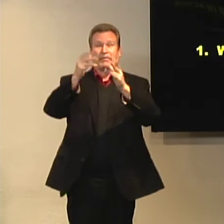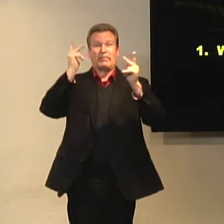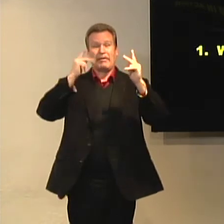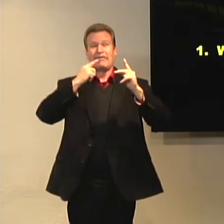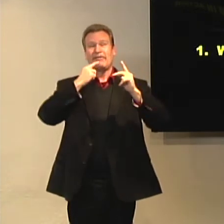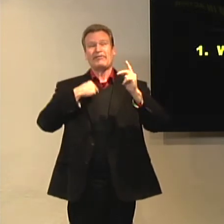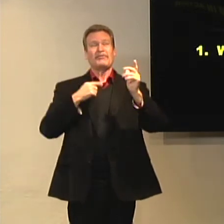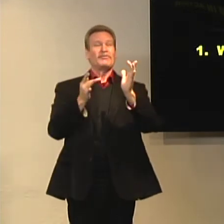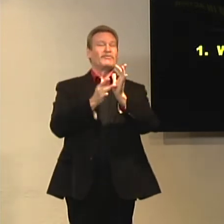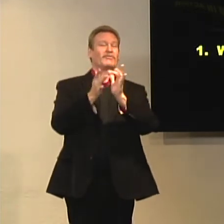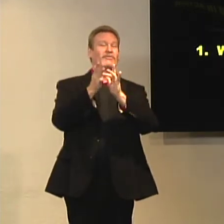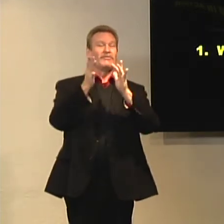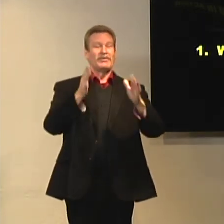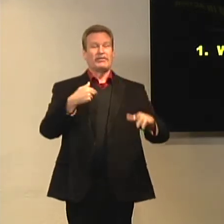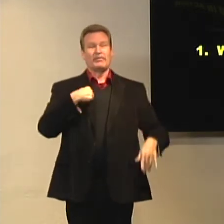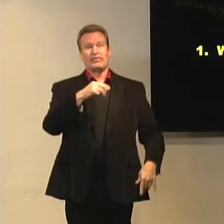And many millions of people say, I'm a Christian.